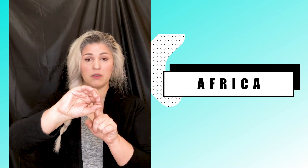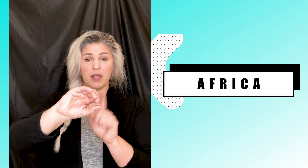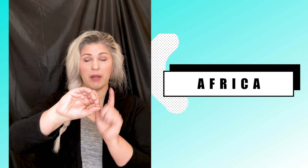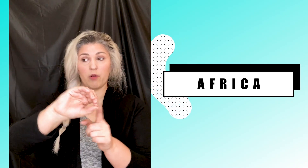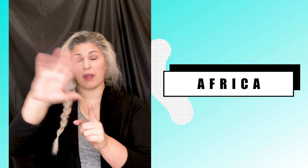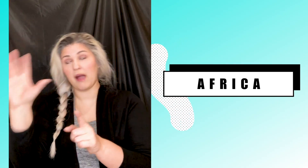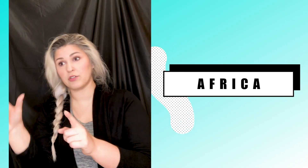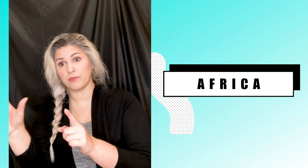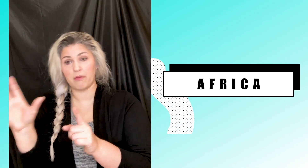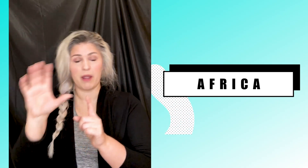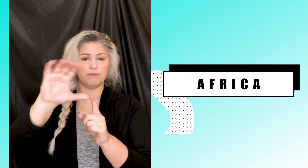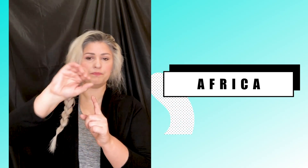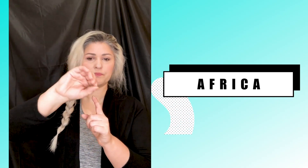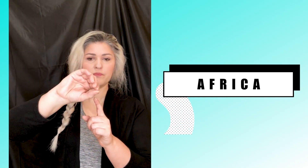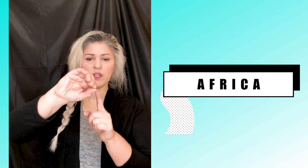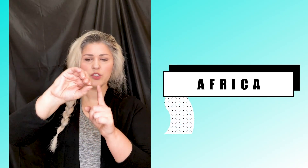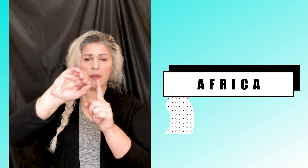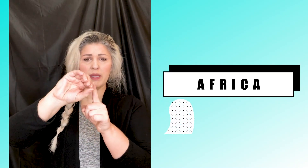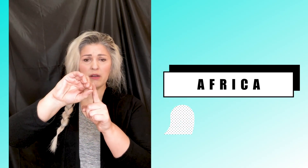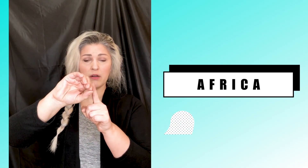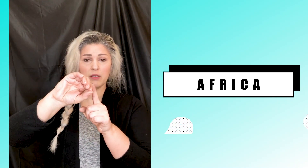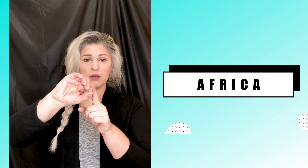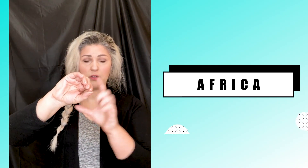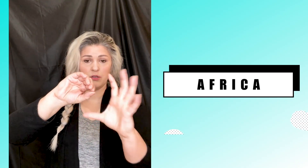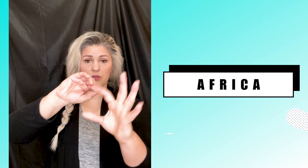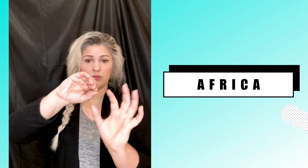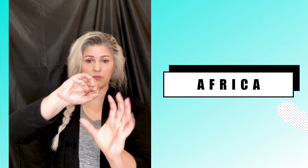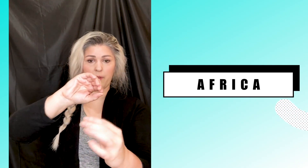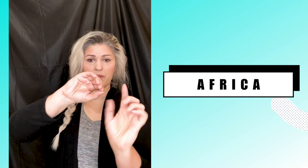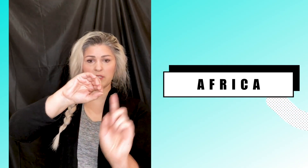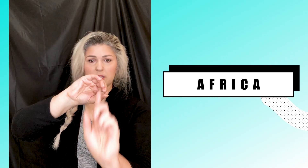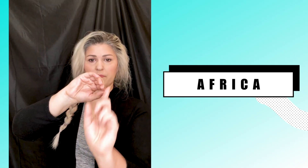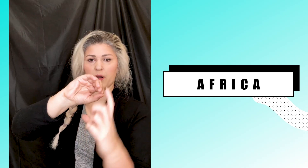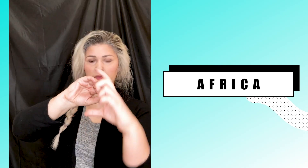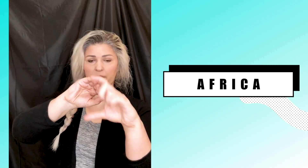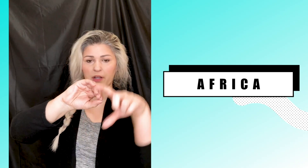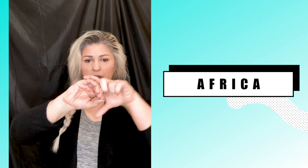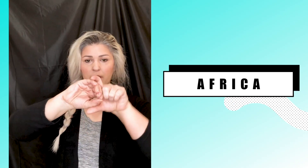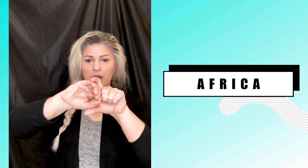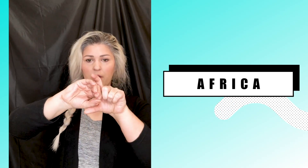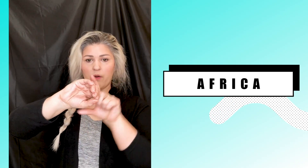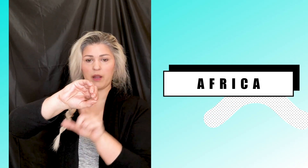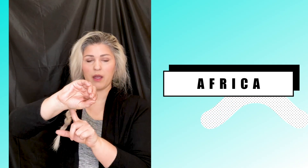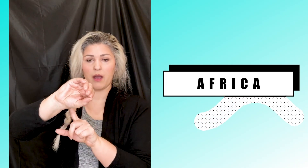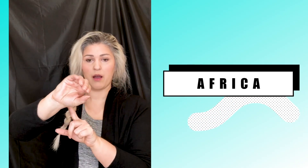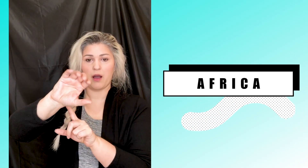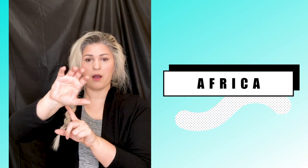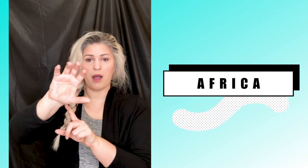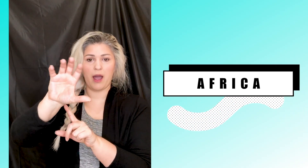hand, and I'm going out to my right. So I'm here. Remember, this is part of Africa here, and we're